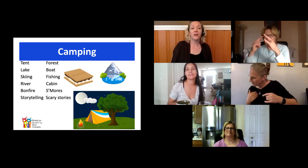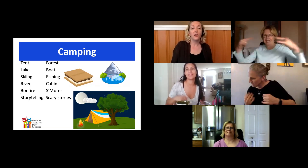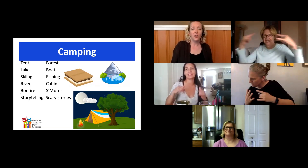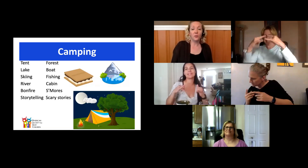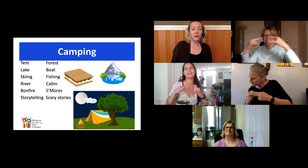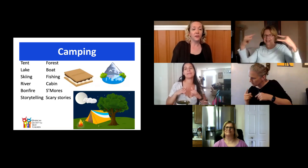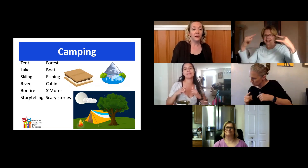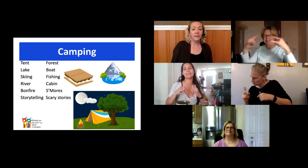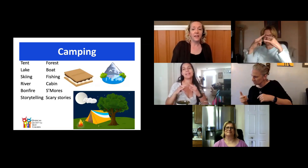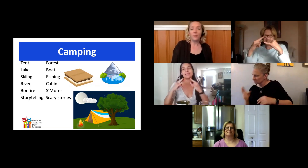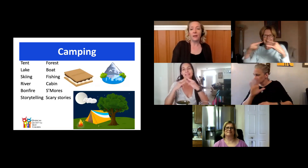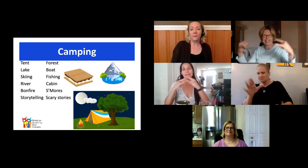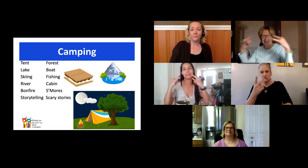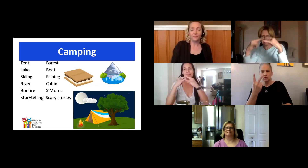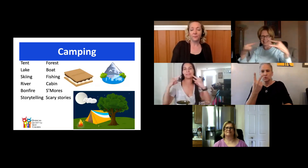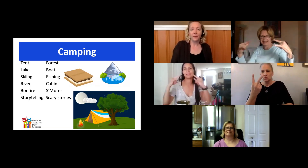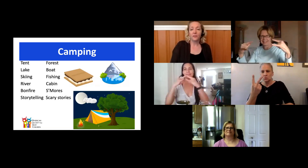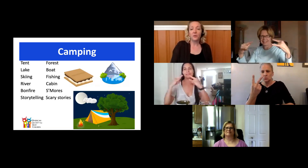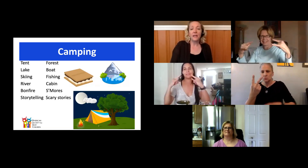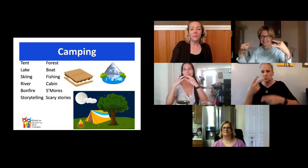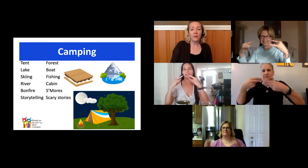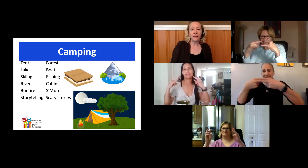So camping.